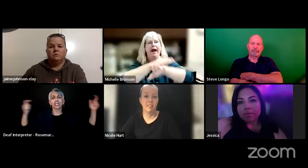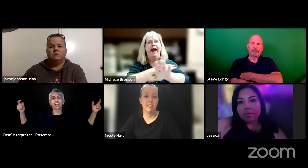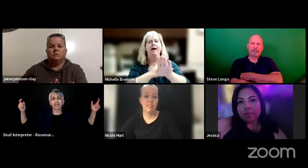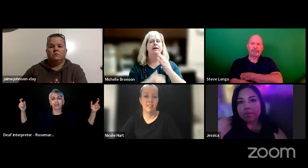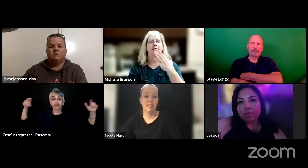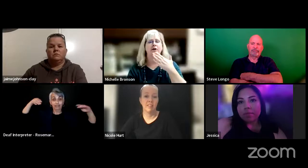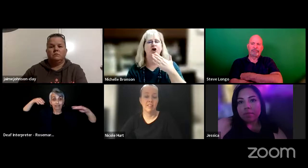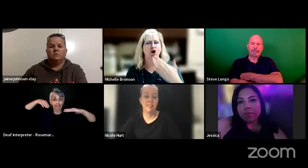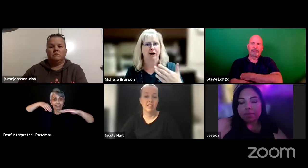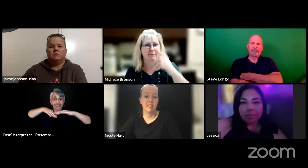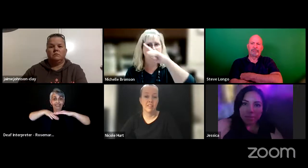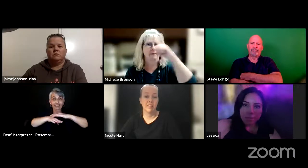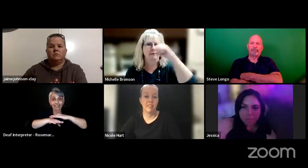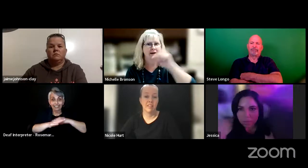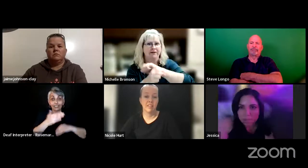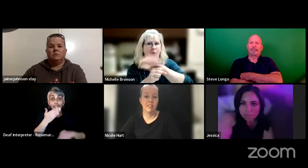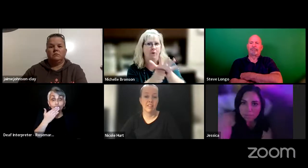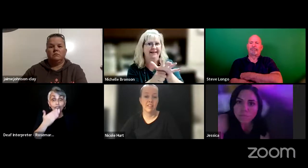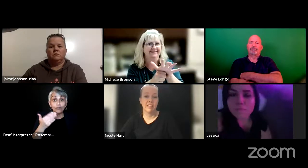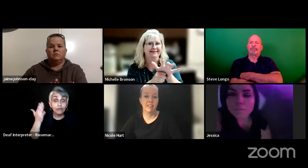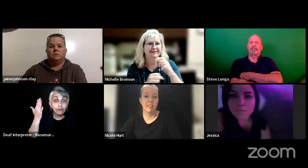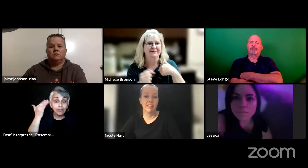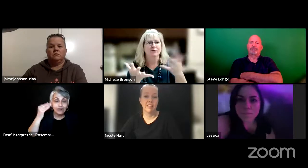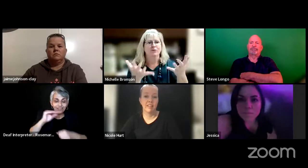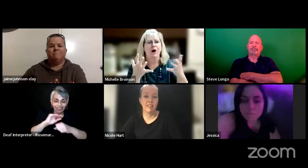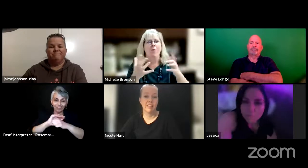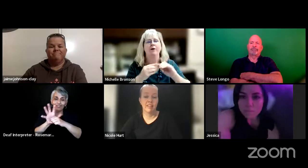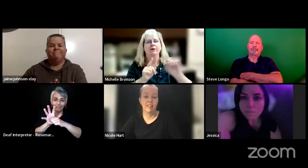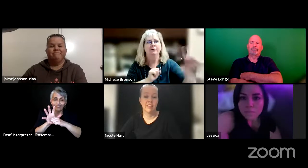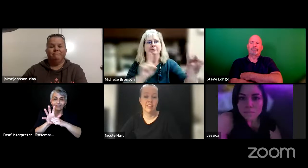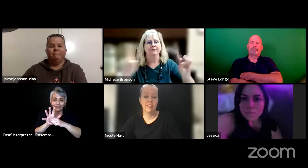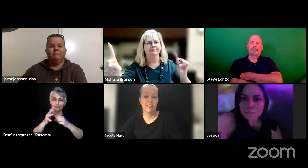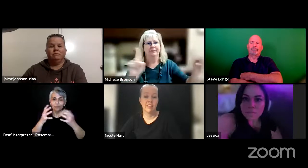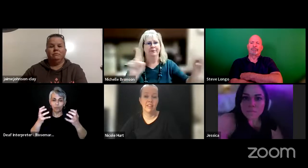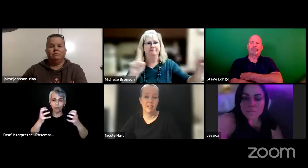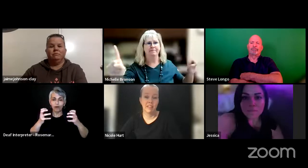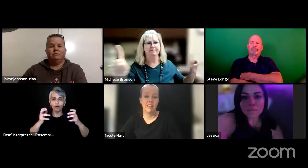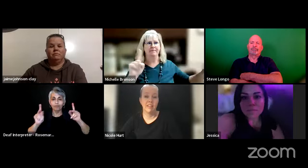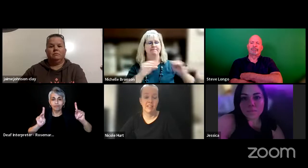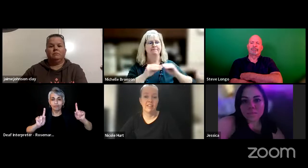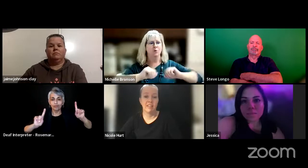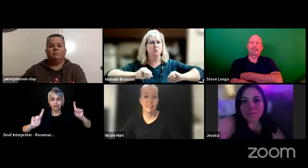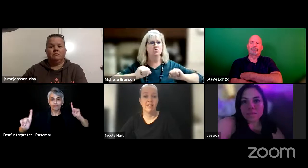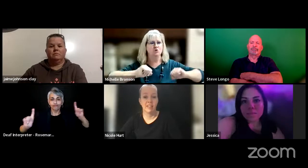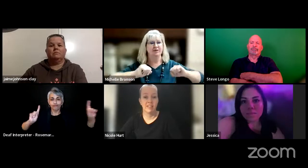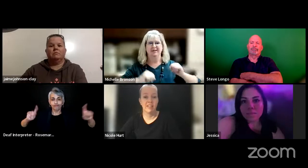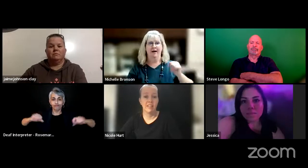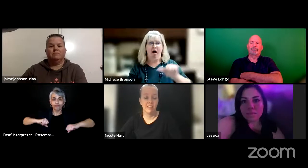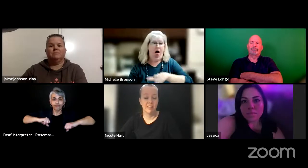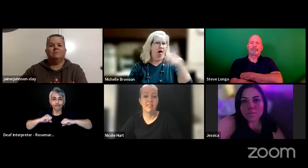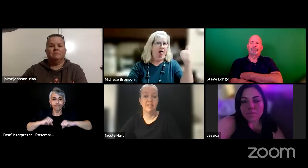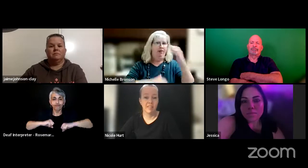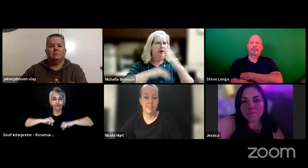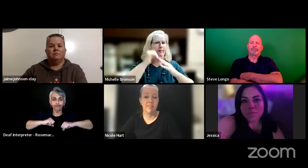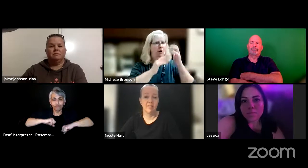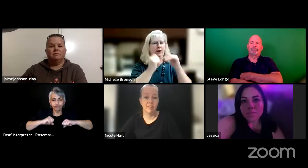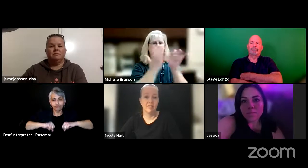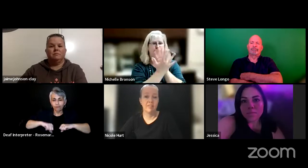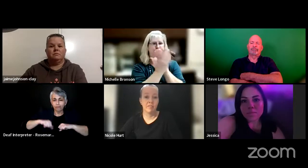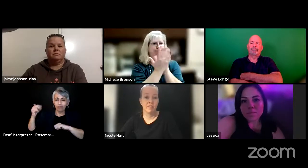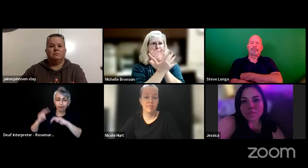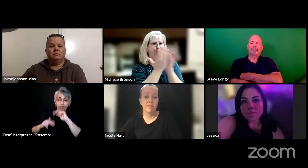And it is quite large, very spacious, which is good, again, with all the COVID considerations to allow for